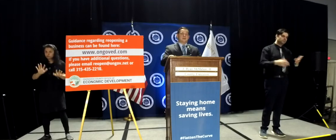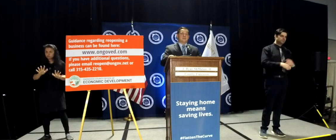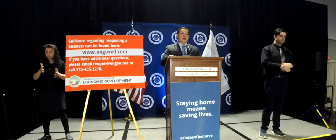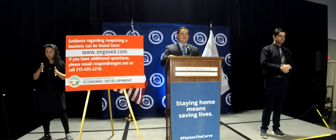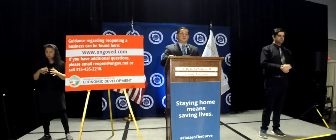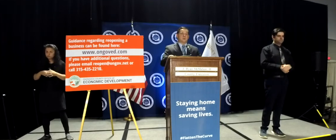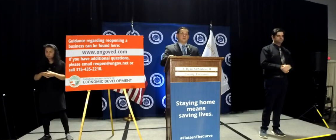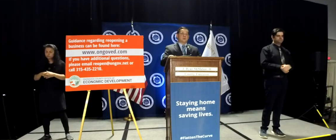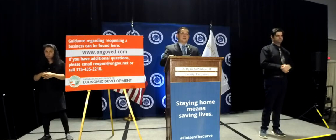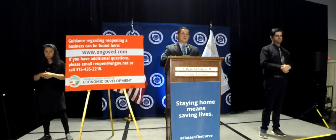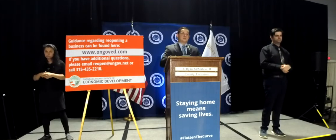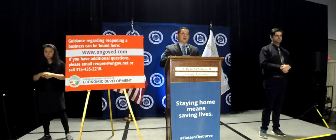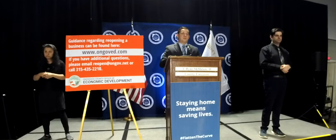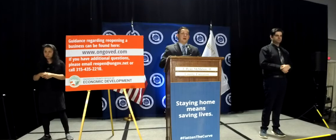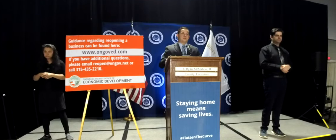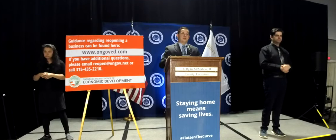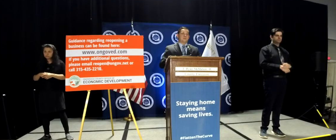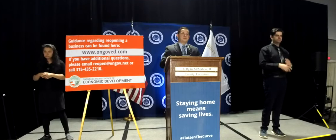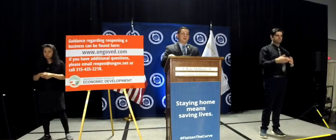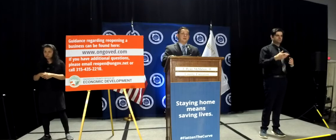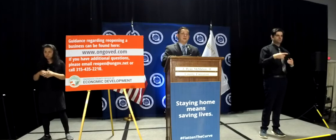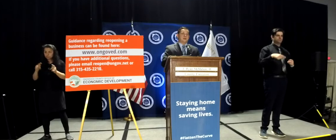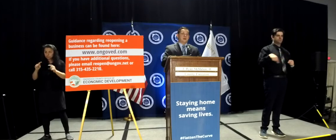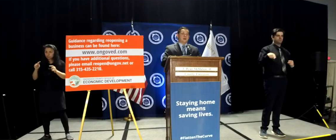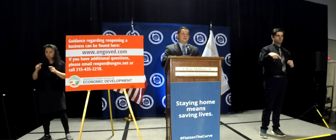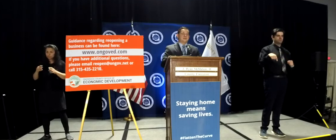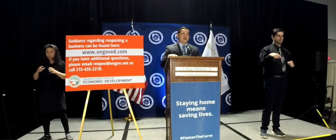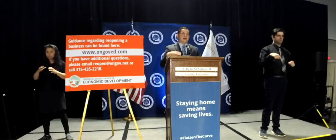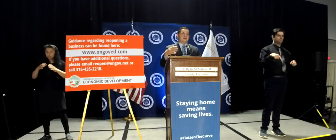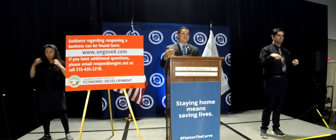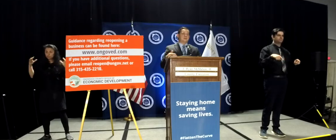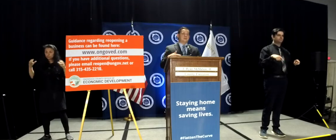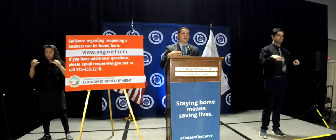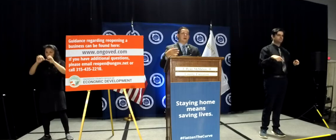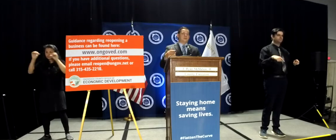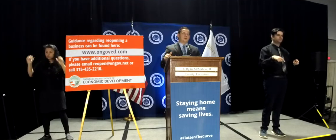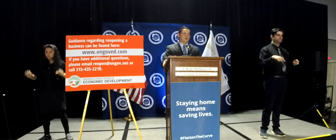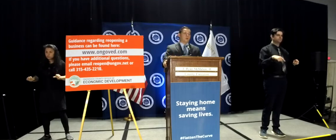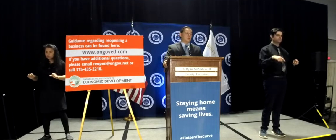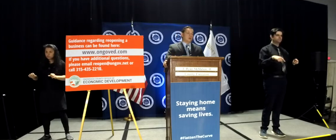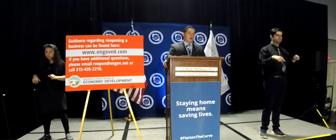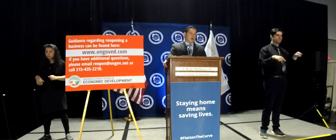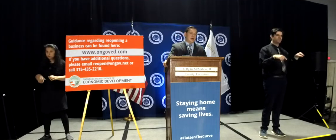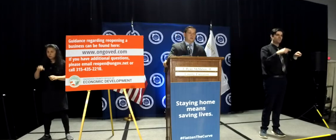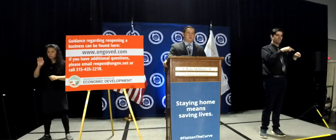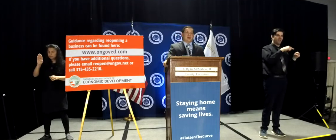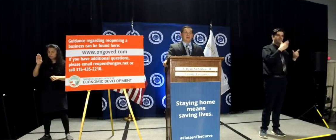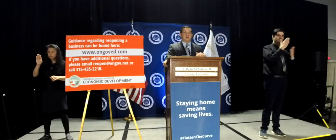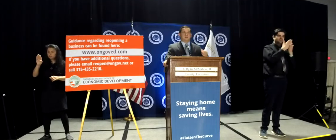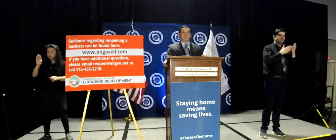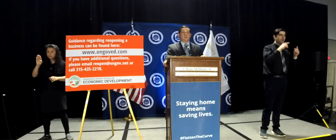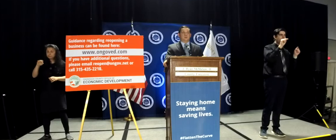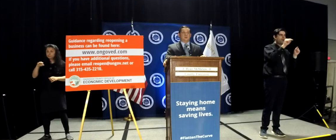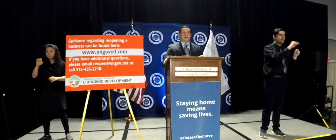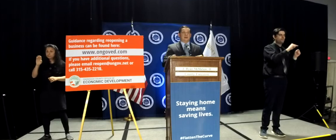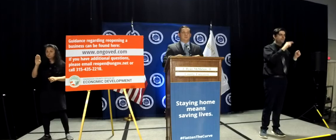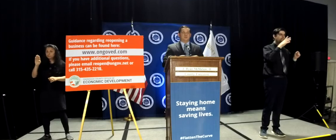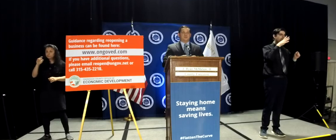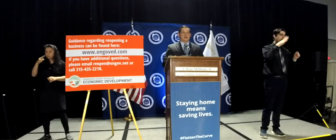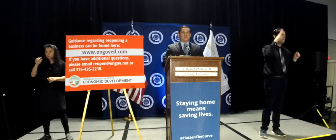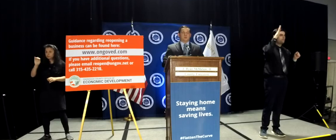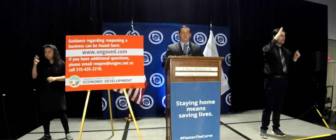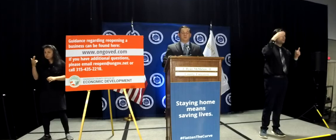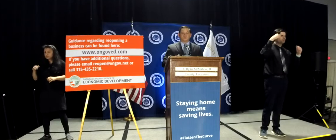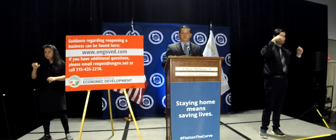these aren't box stores. A lot of these are mom and pop shops that are inside the mall. So I think we got to, again,